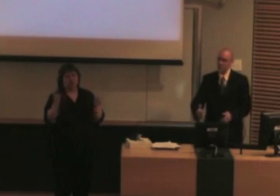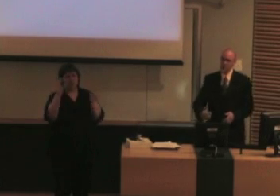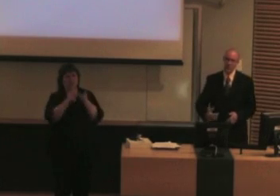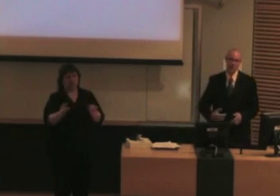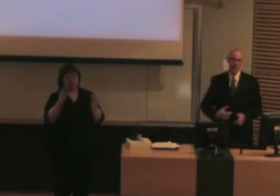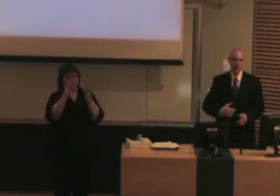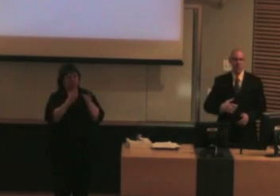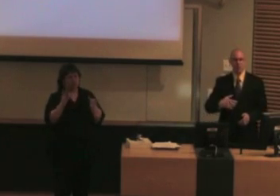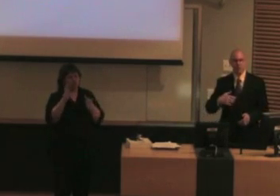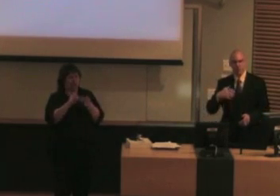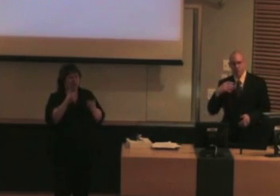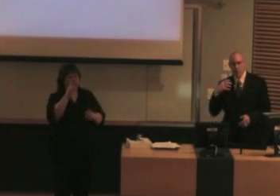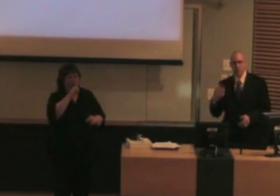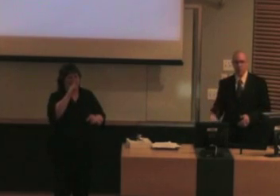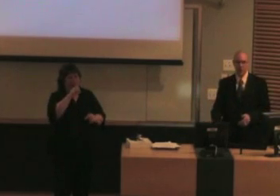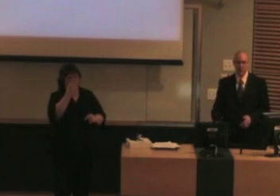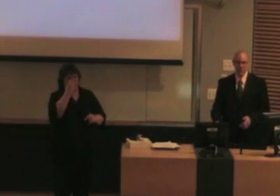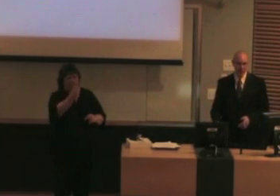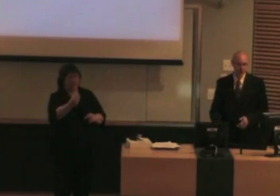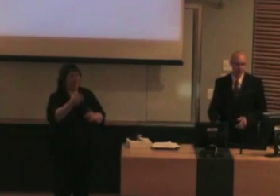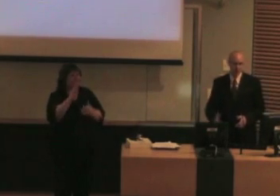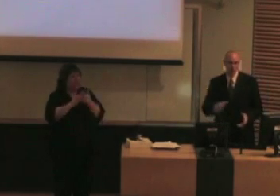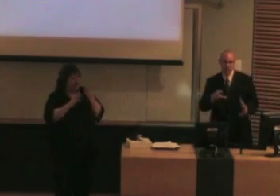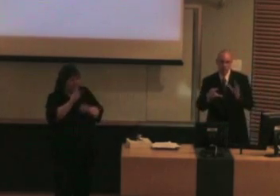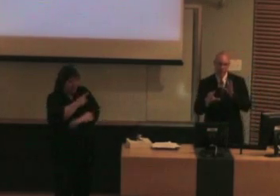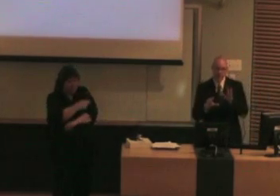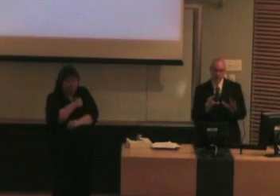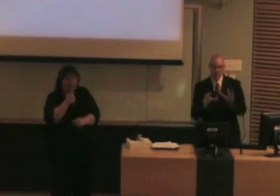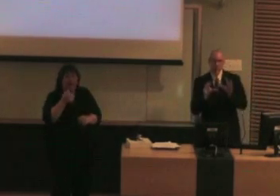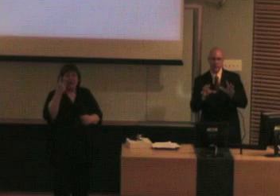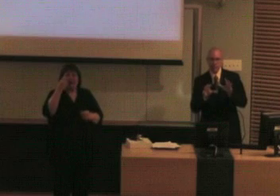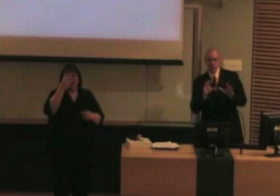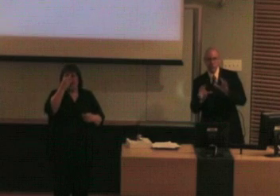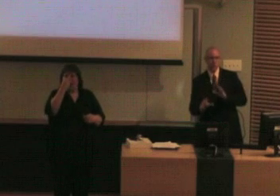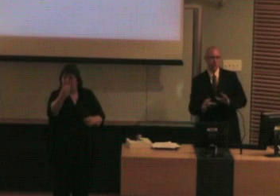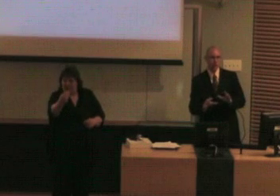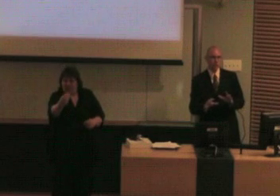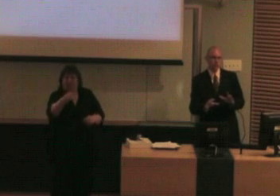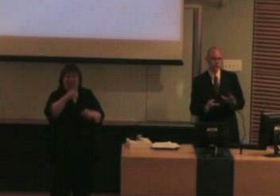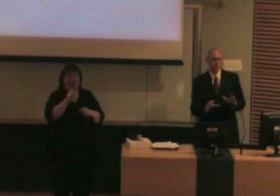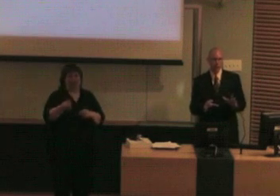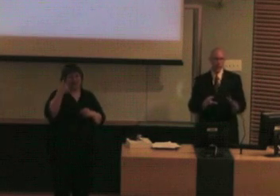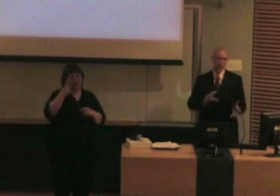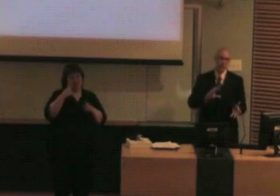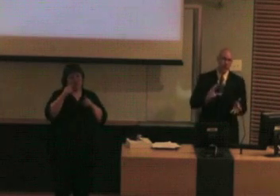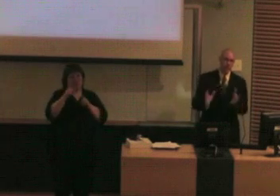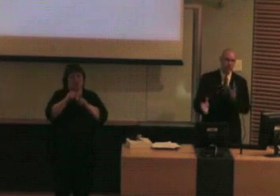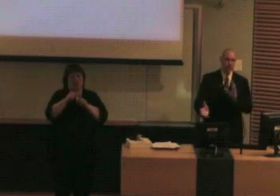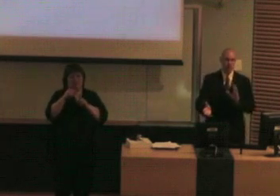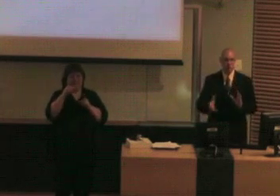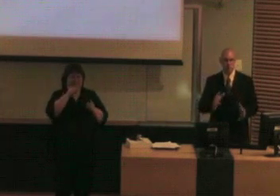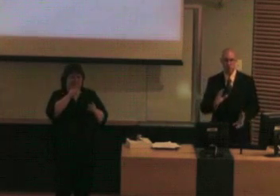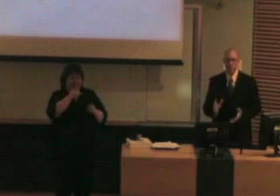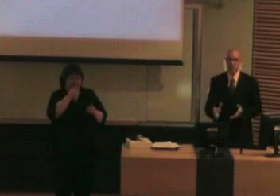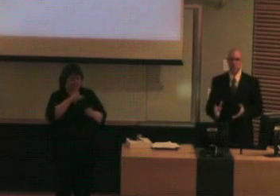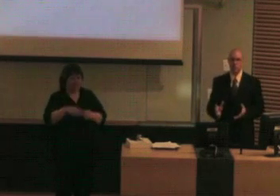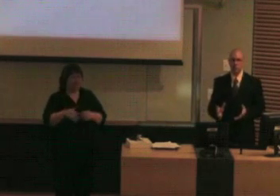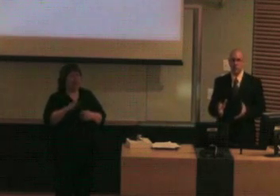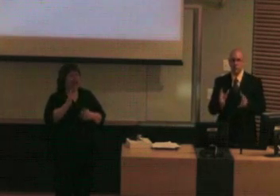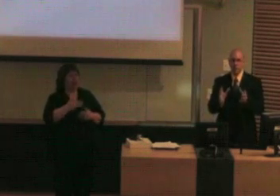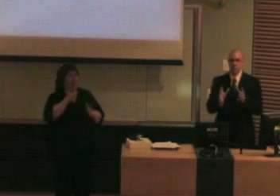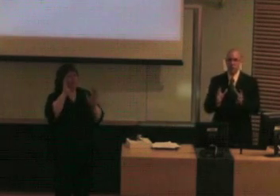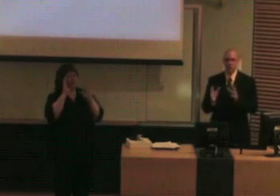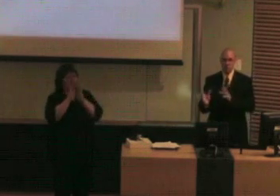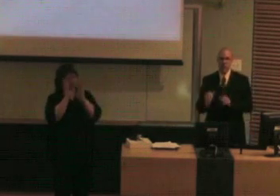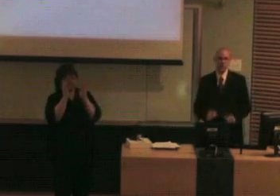nose, so some patients may understand this. So we basically have to get to the level of the patient, and we have to tailor some of our